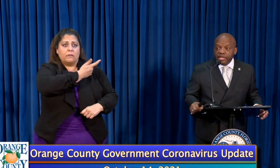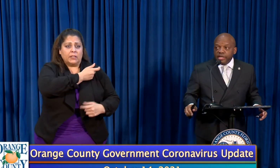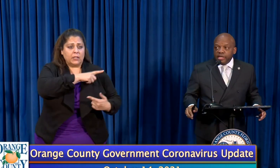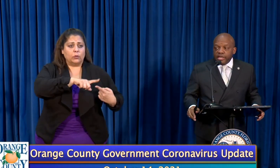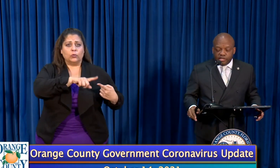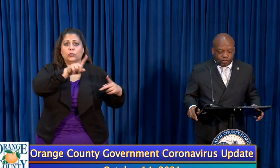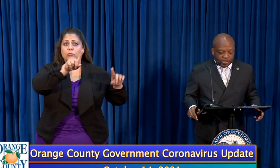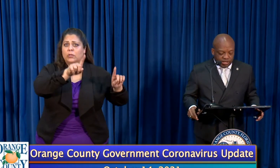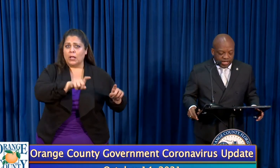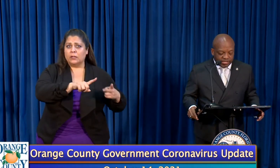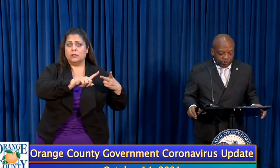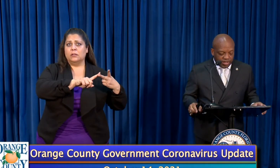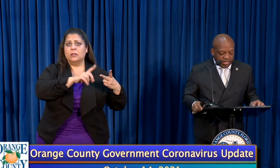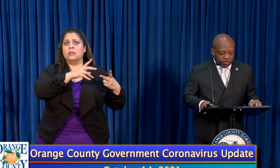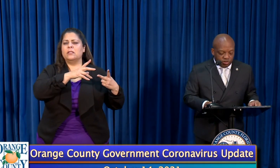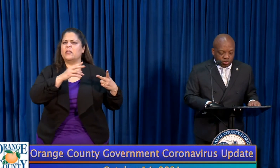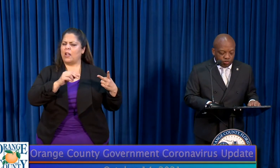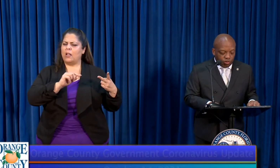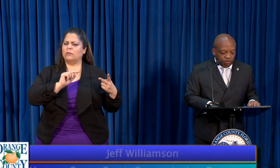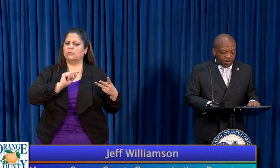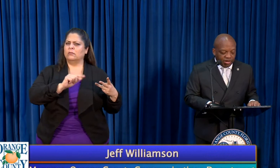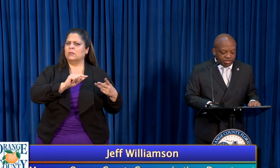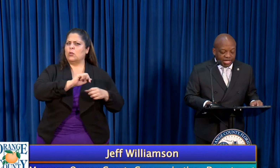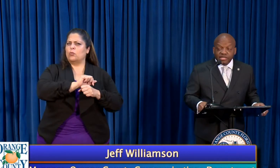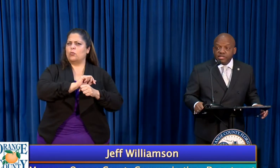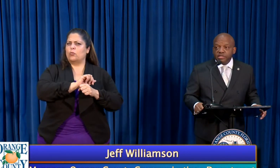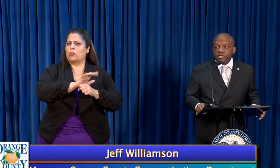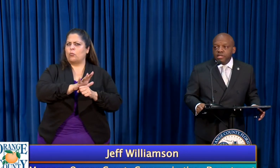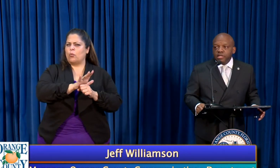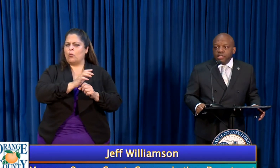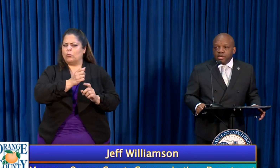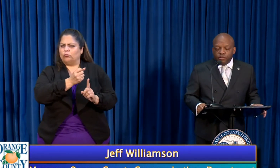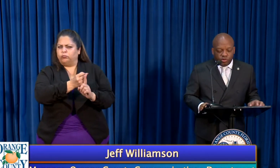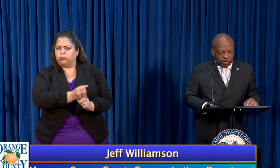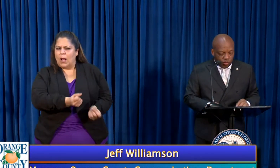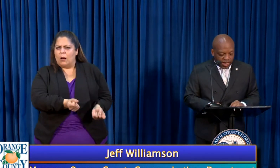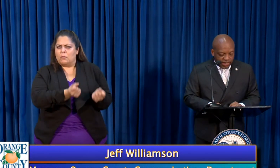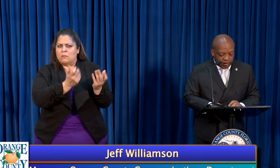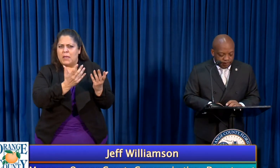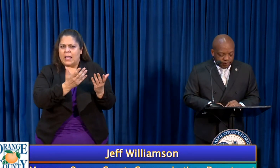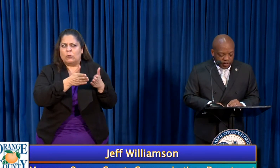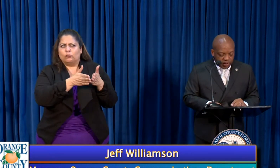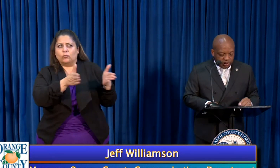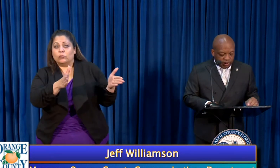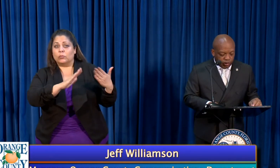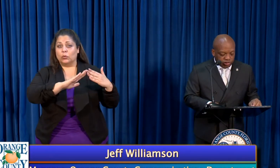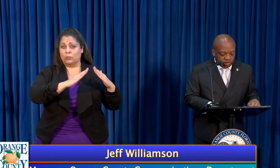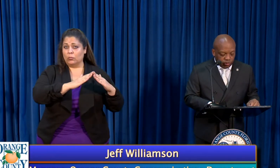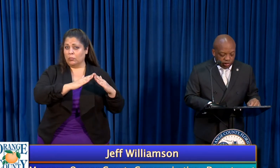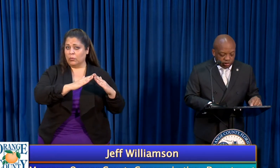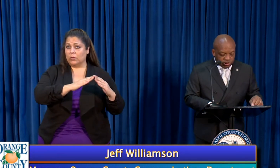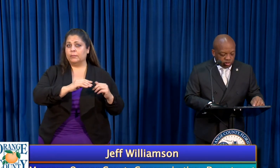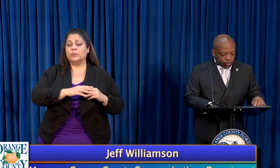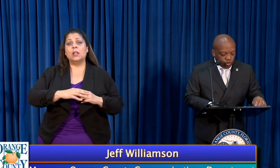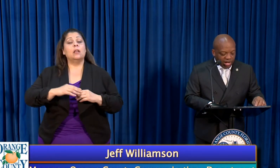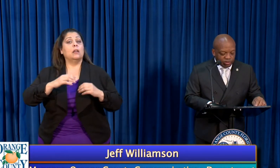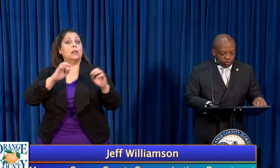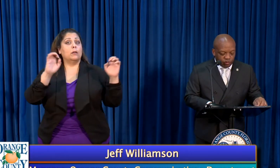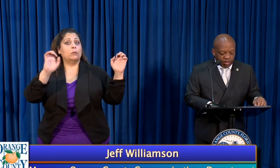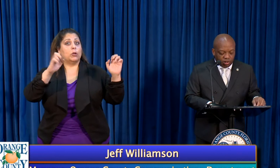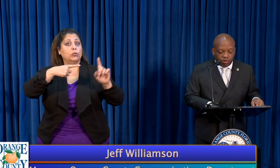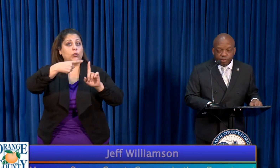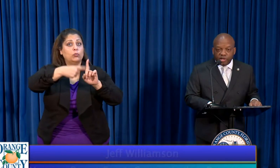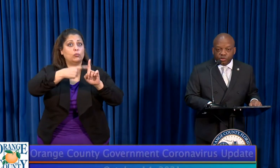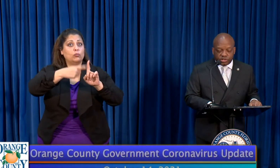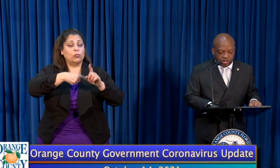testing, and especially as it relates to coronavirus cases community-wide. The Emergency Rental Assistance Program is